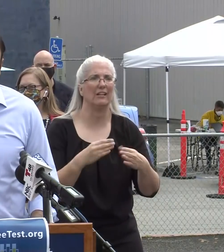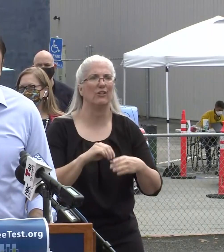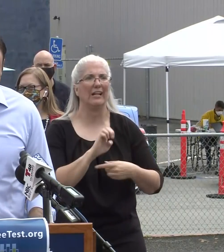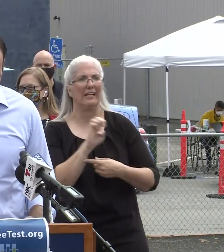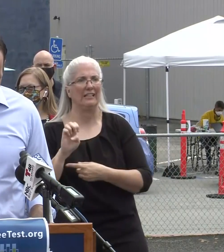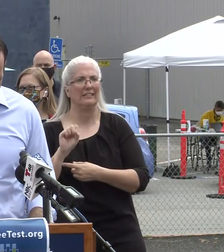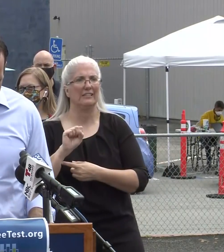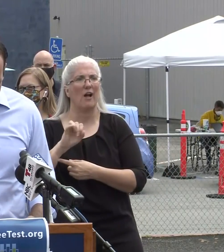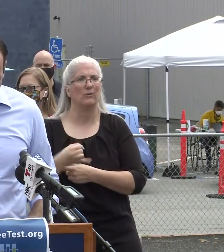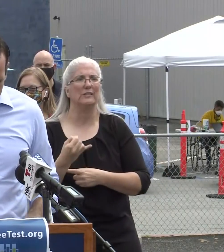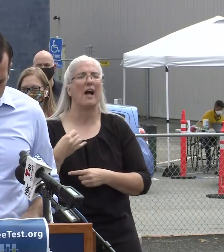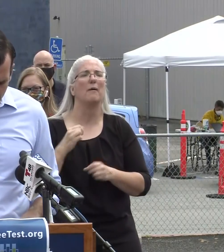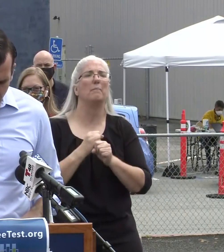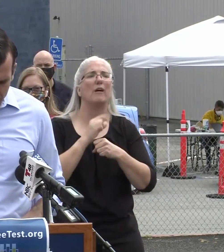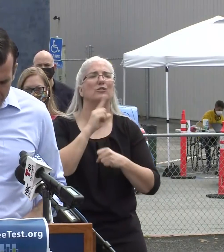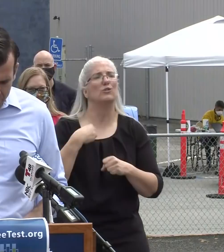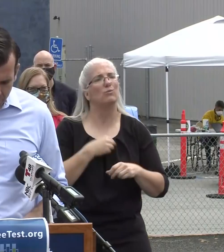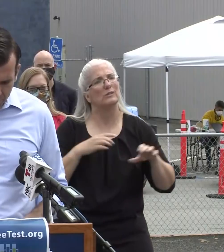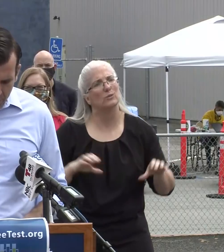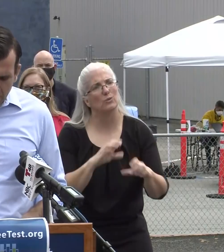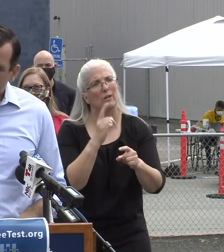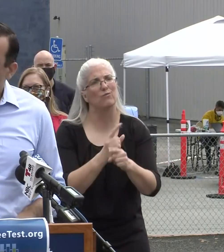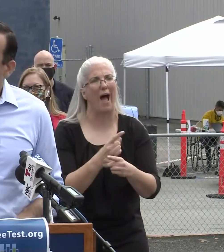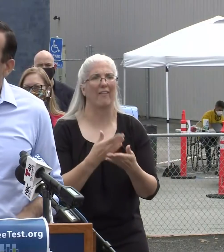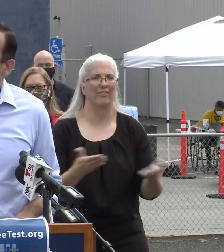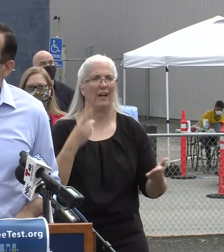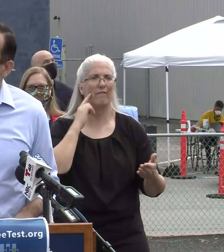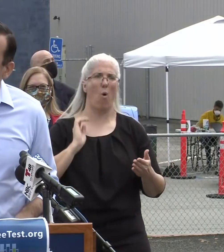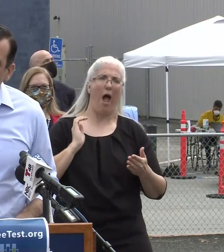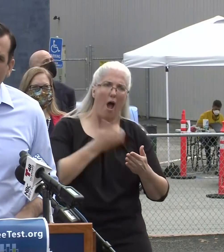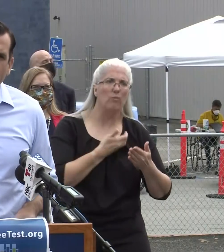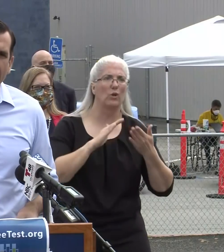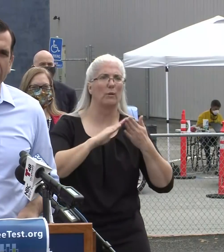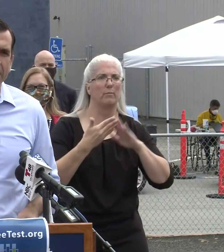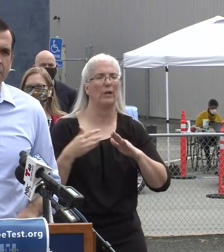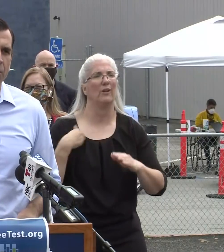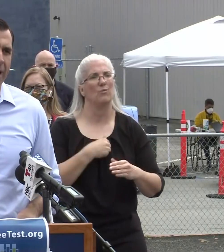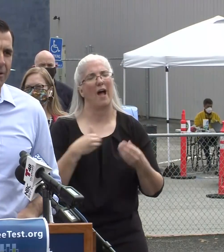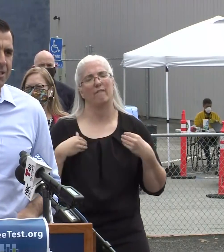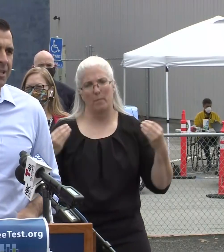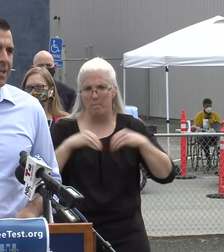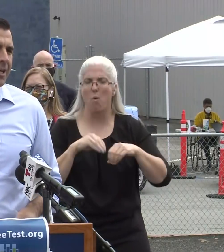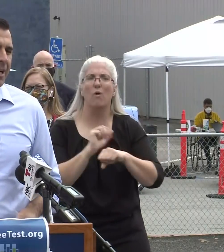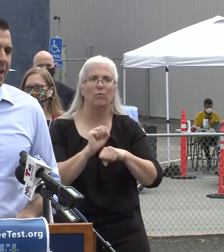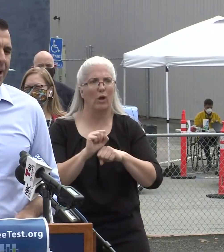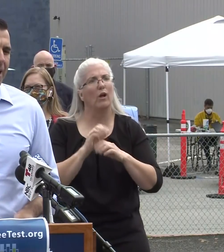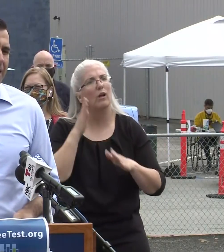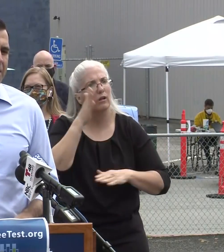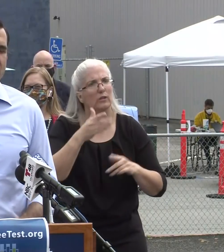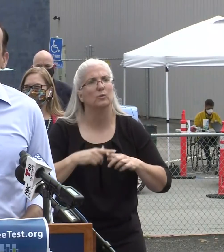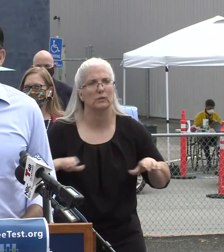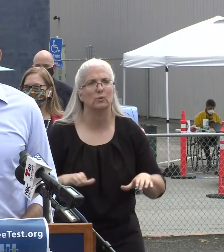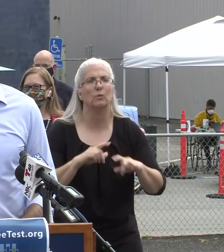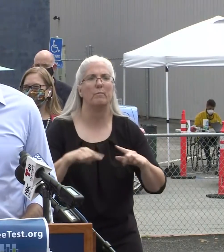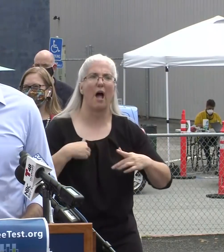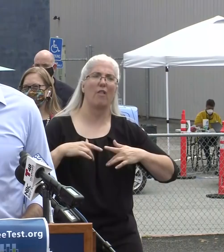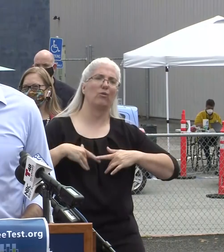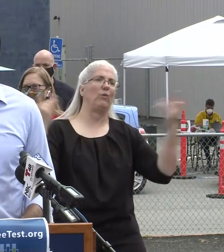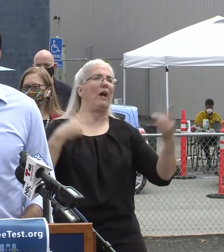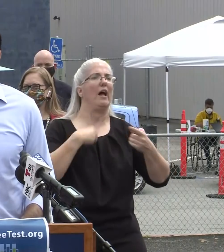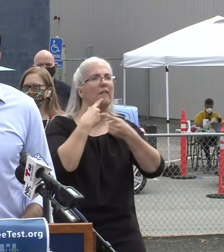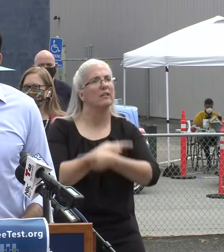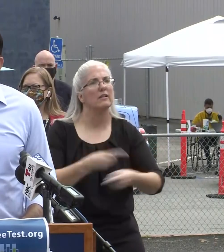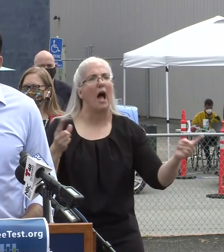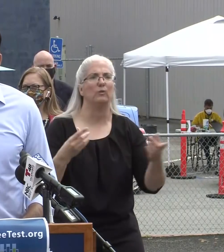our entire community. And we certainly have more work to do. So I am thrilled to be here to announce this new